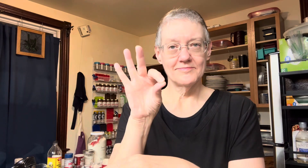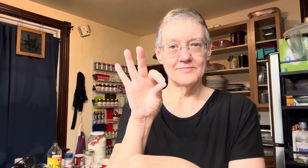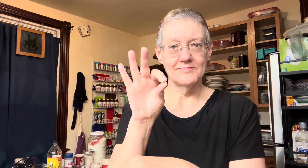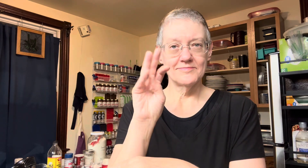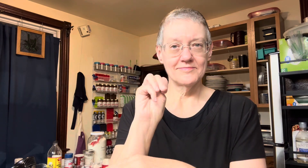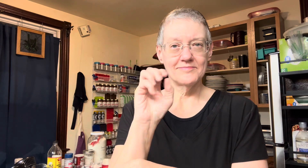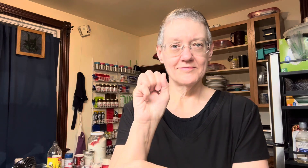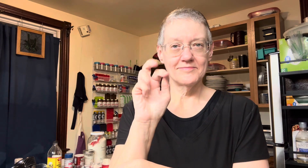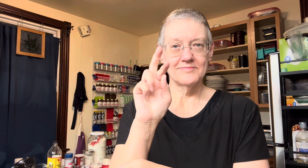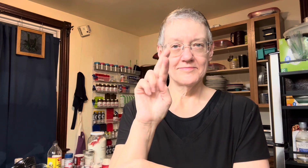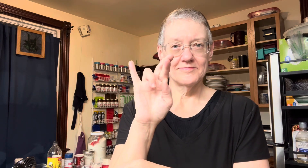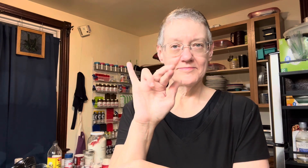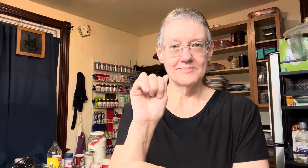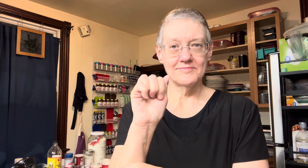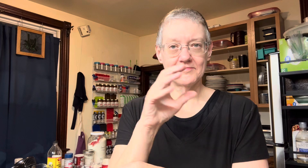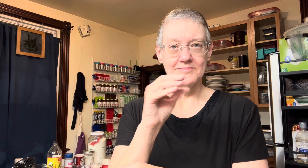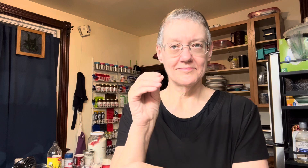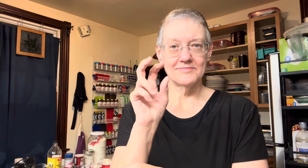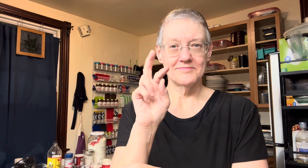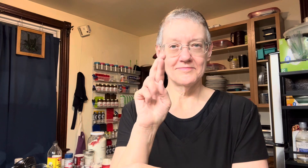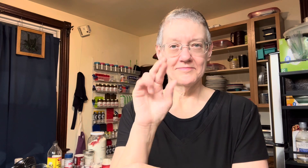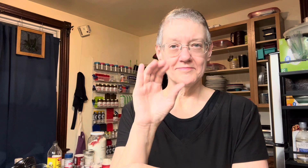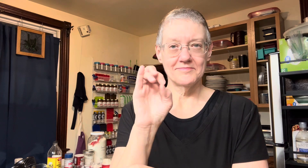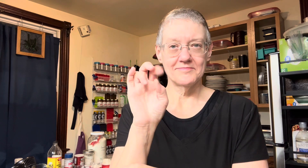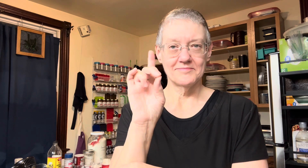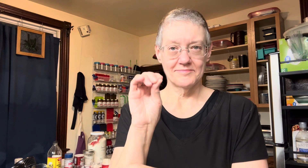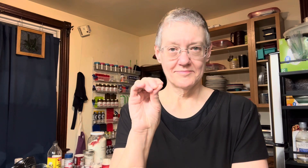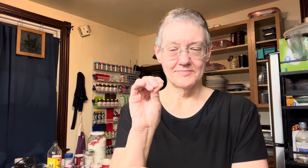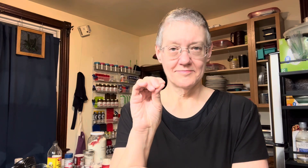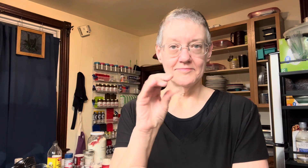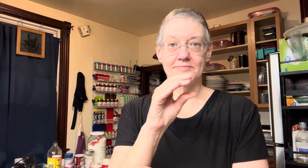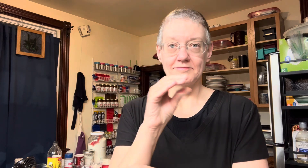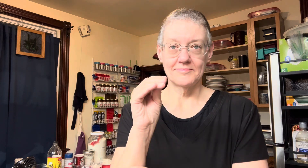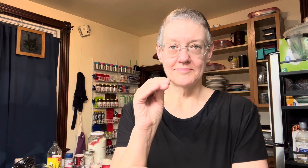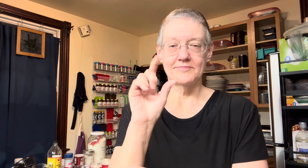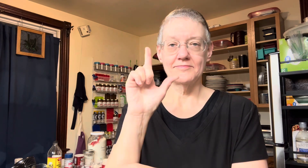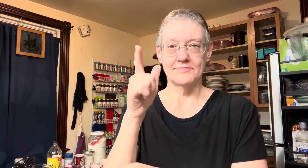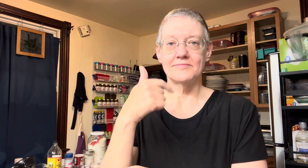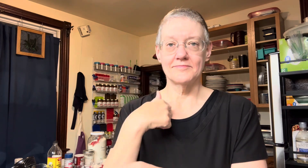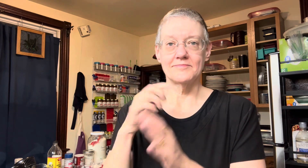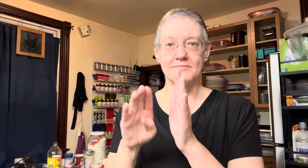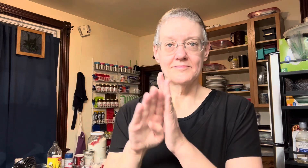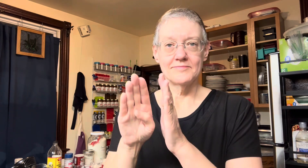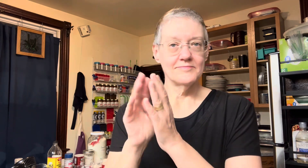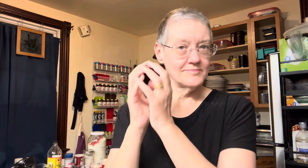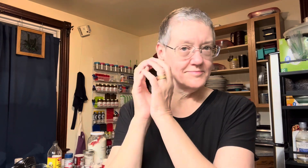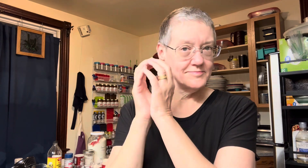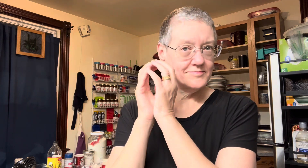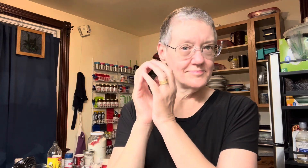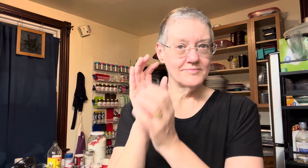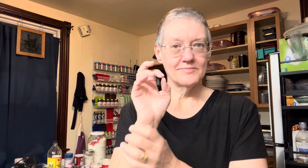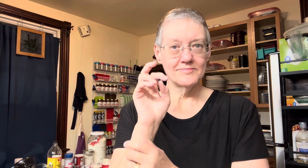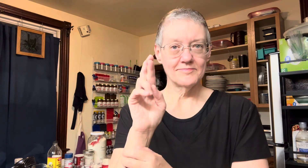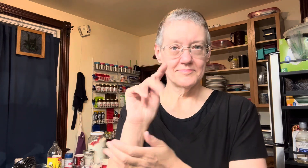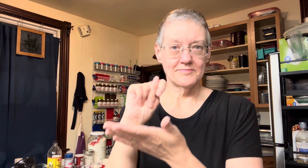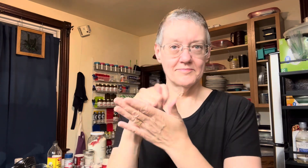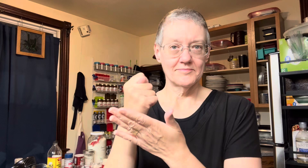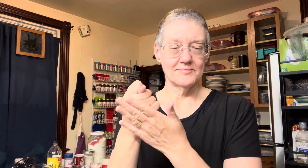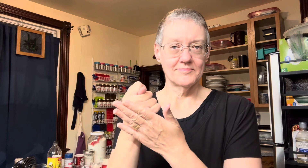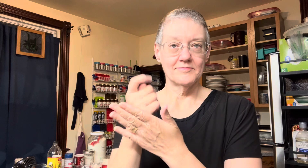we discovered the Maria and Ricardo's almond flour keto tortillas, and before I developed a coconut flour tortilla